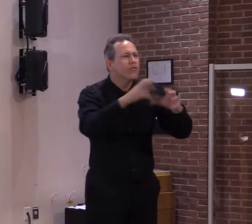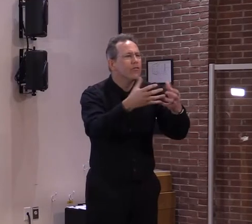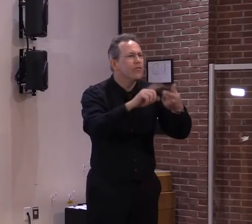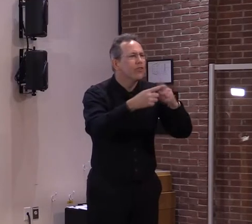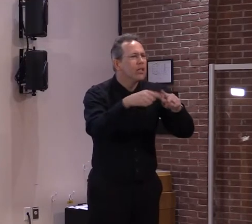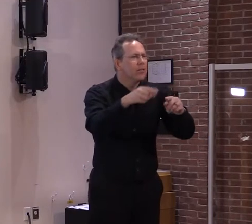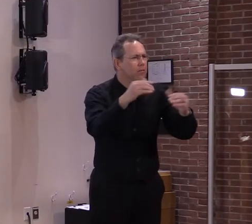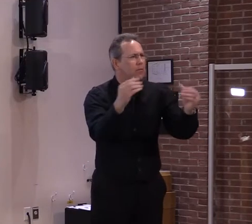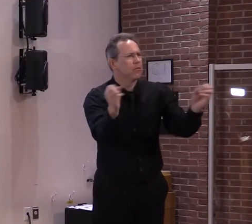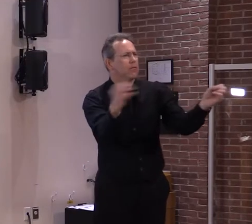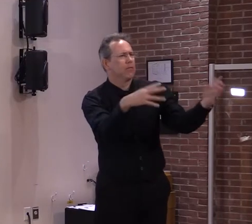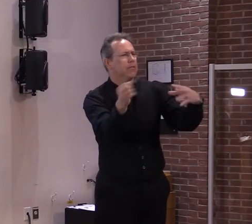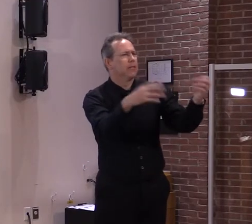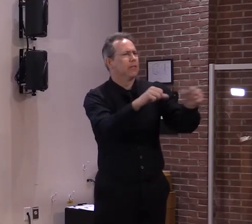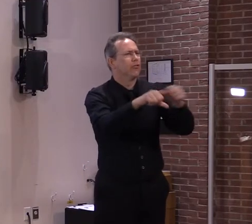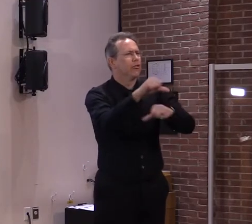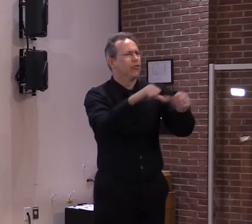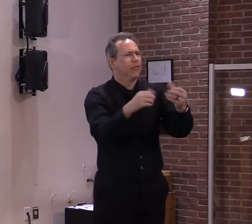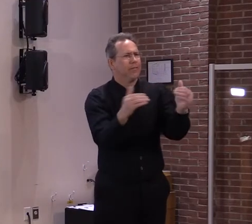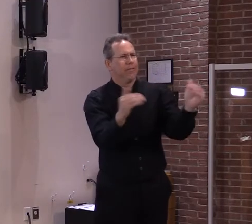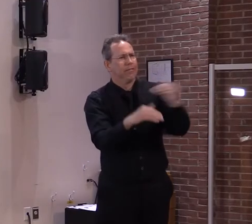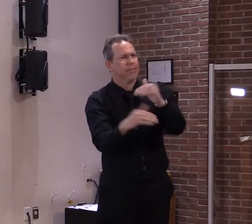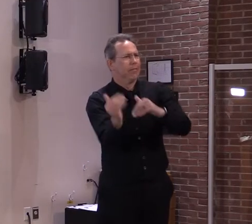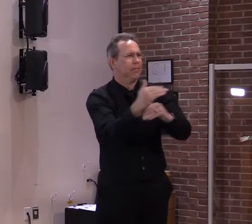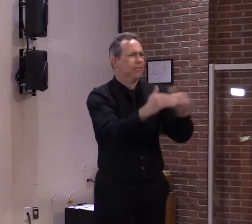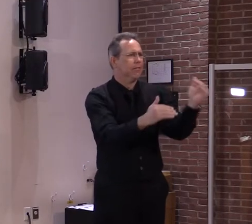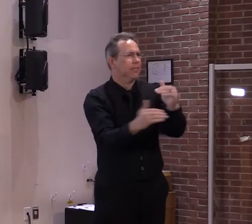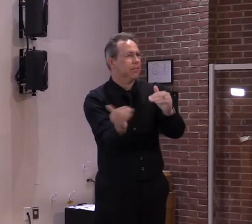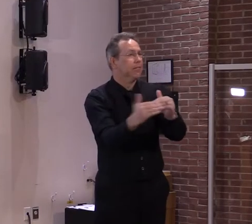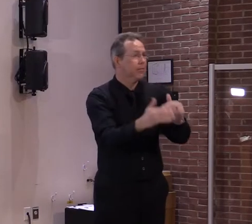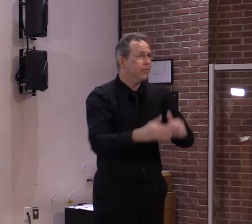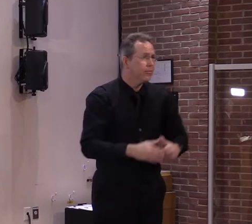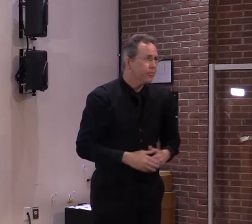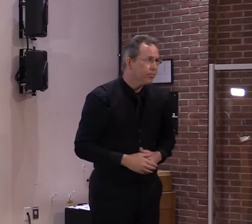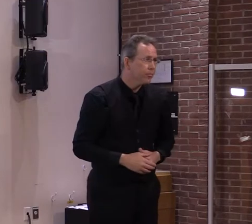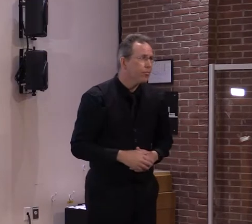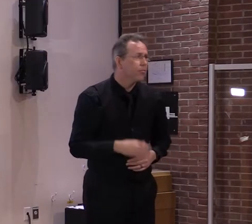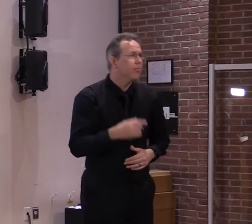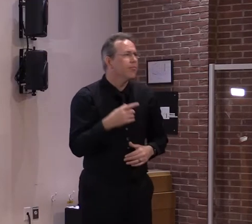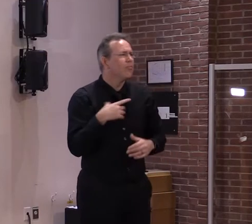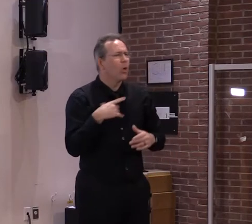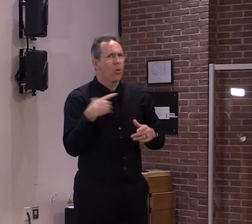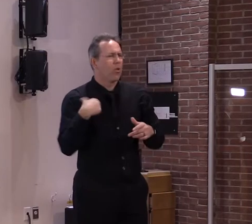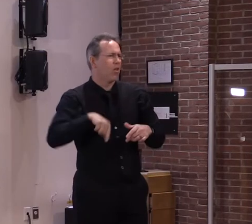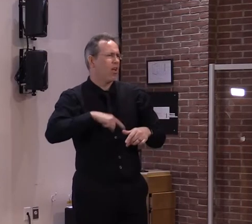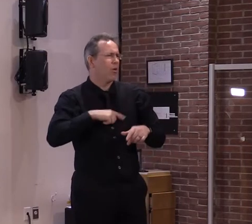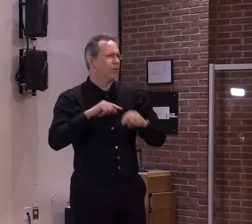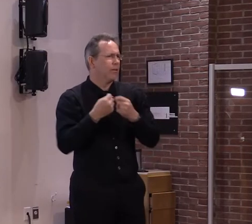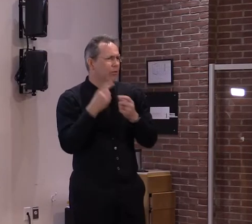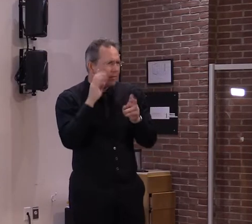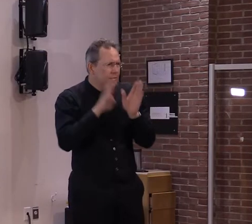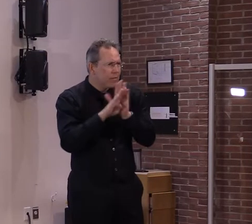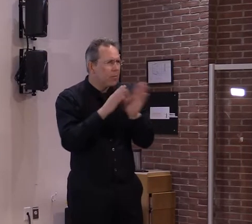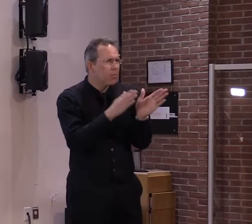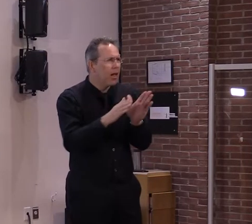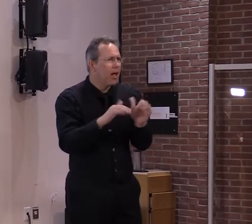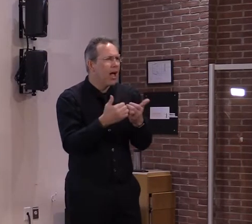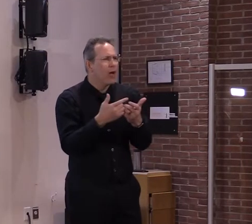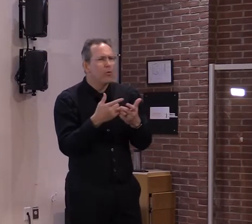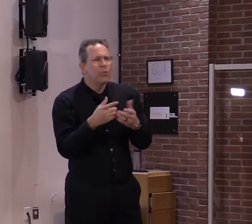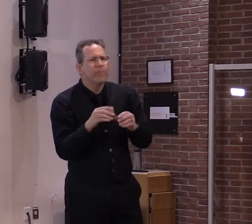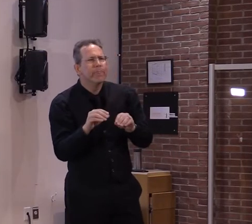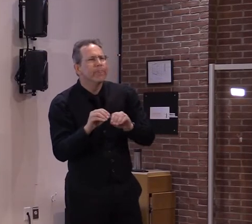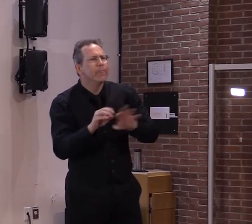do have a communications plan that we're developing in order to reach out to those individuals to encourage